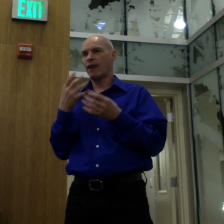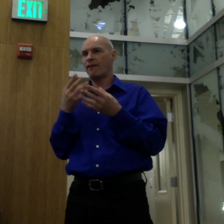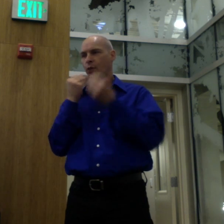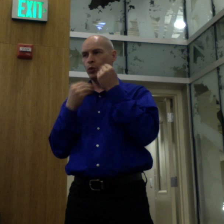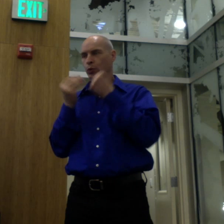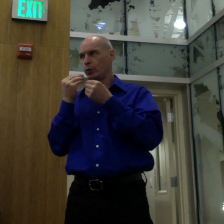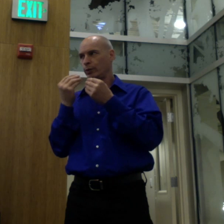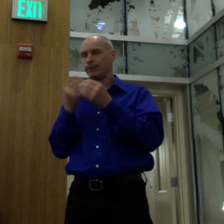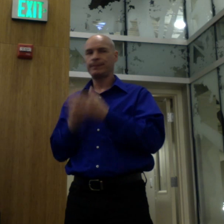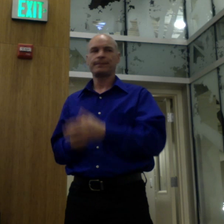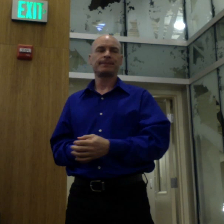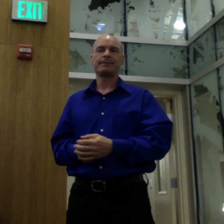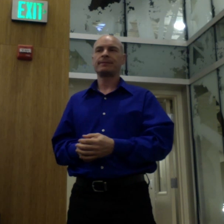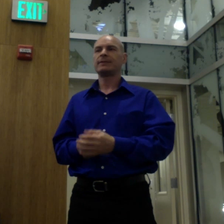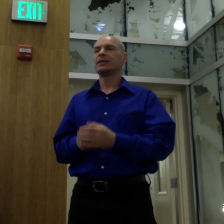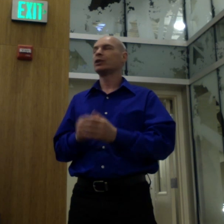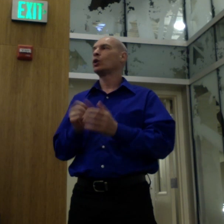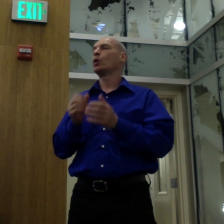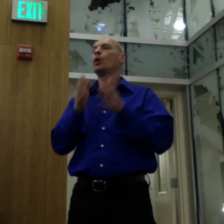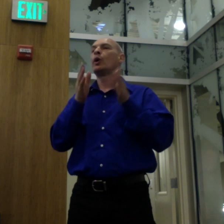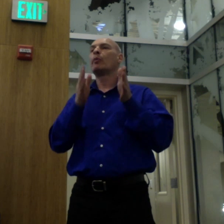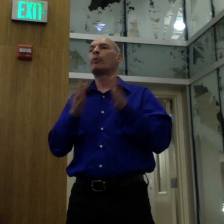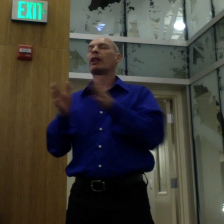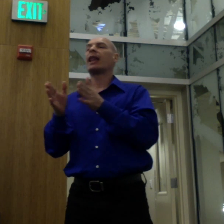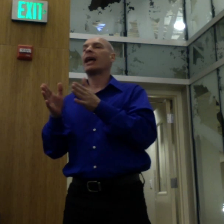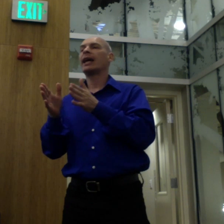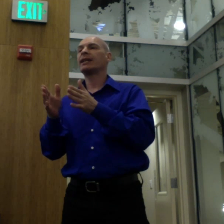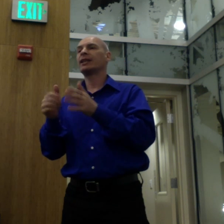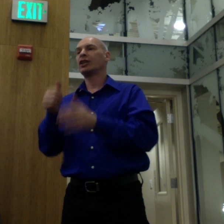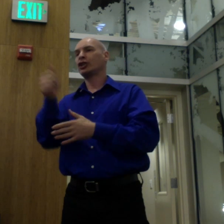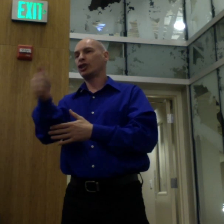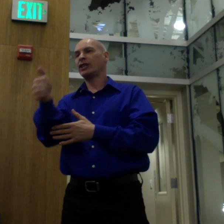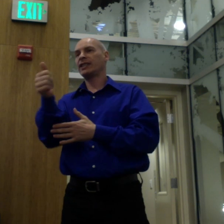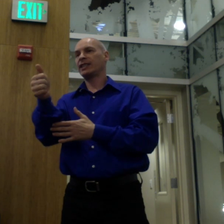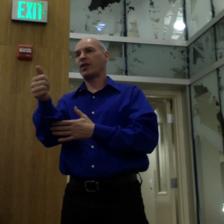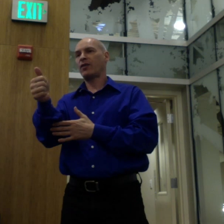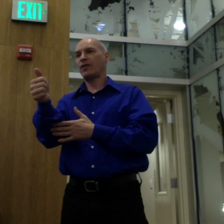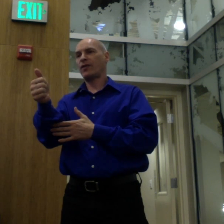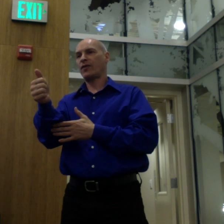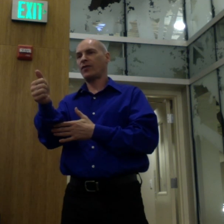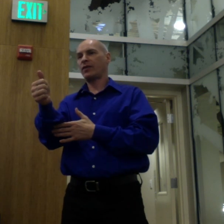plan to your diet. If you aren't